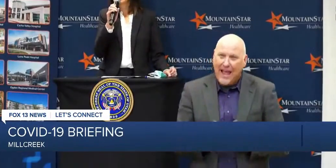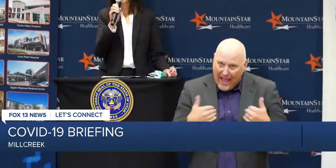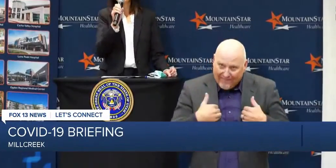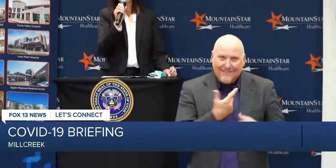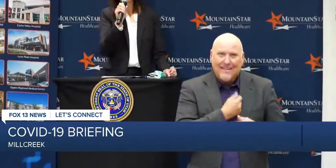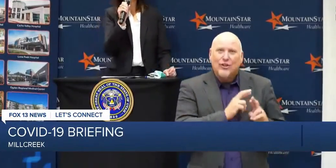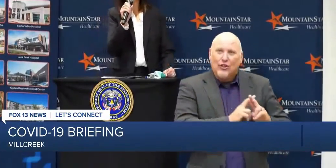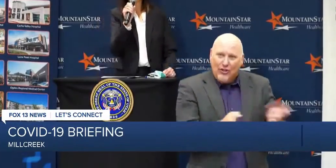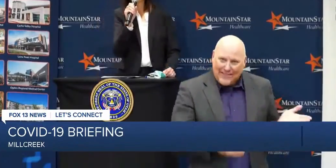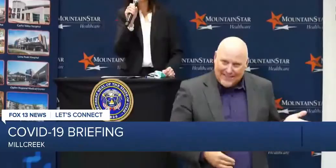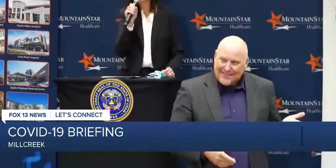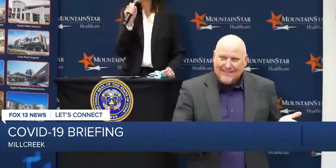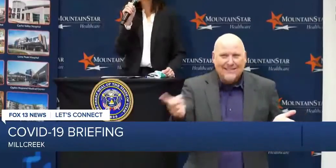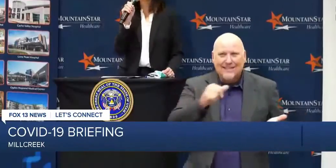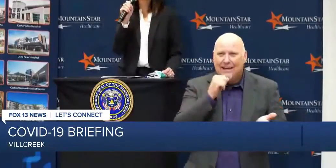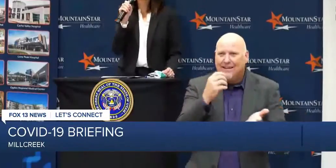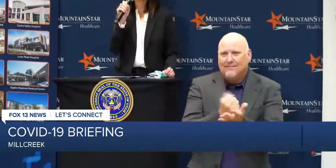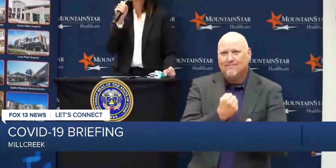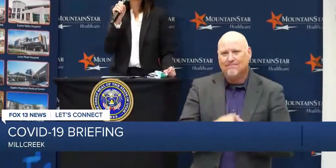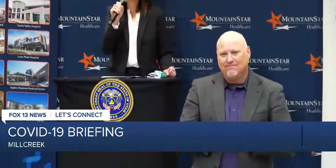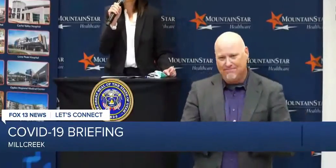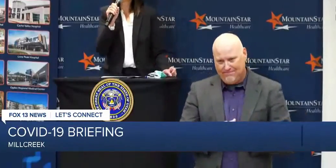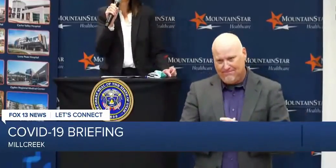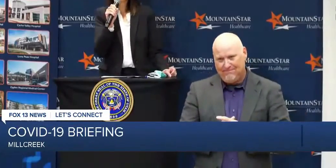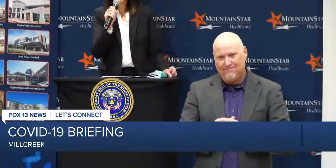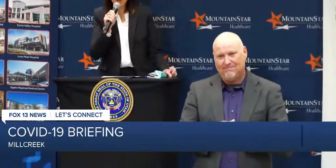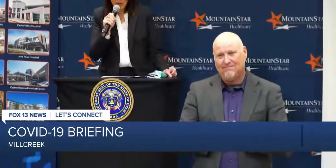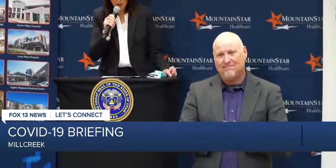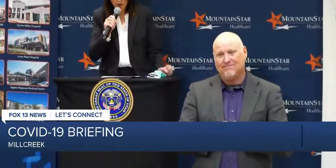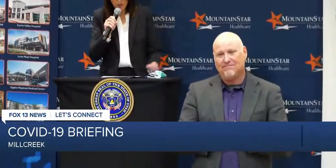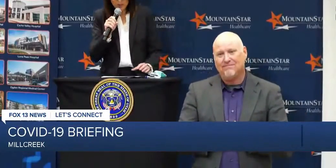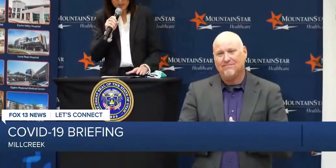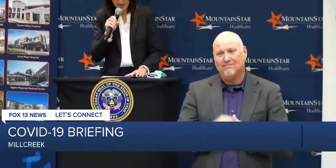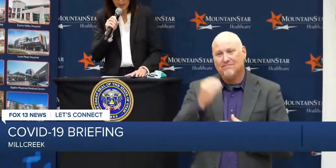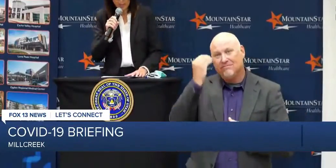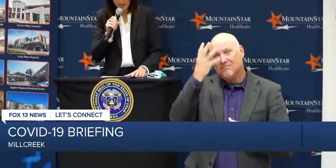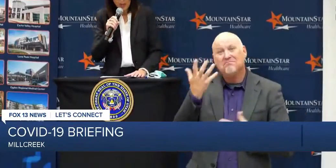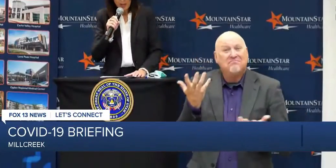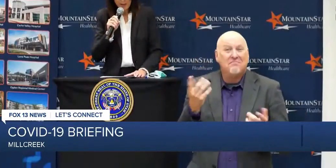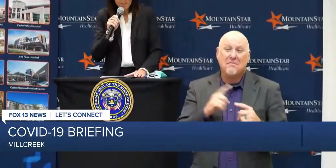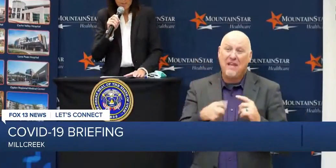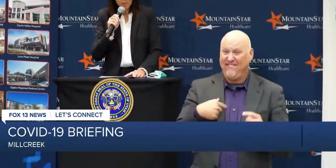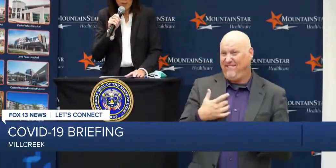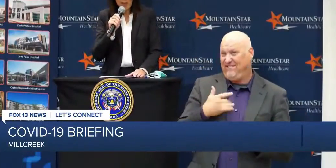individuals. Most of those individuals will never change their minds, no matter what we say.